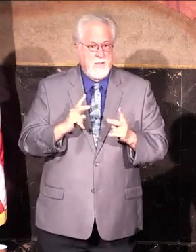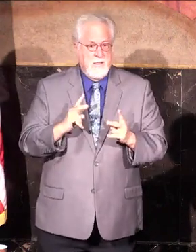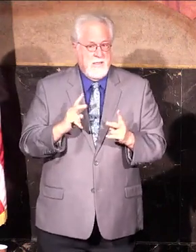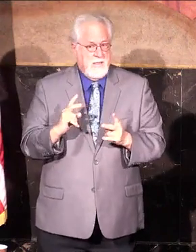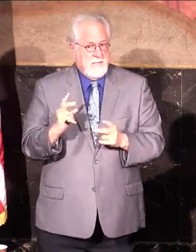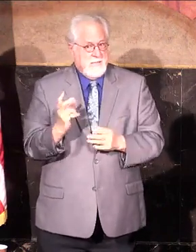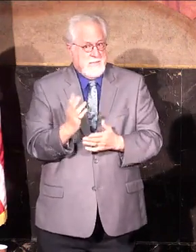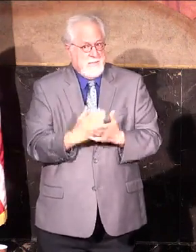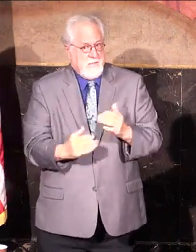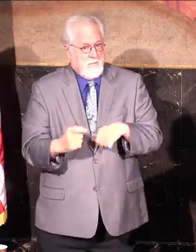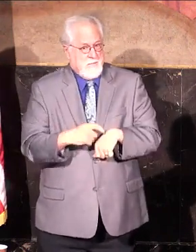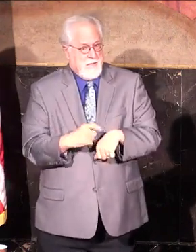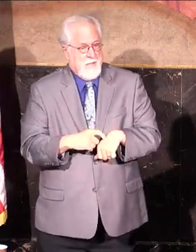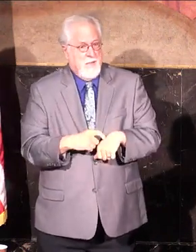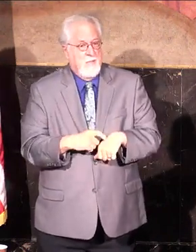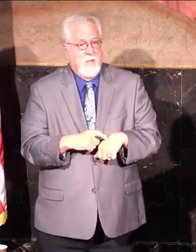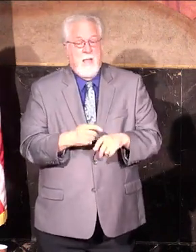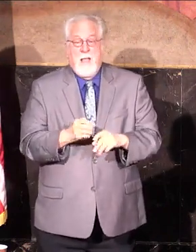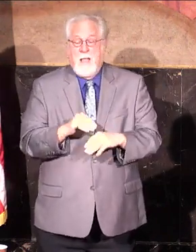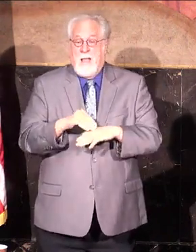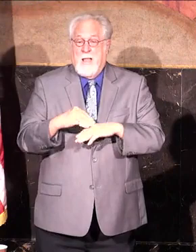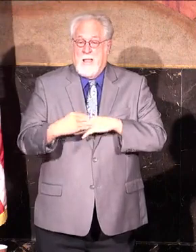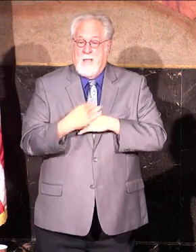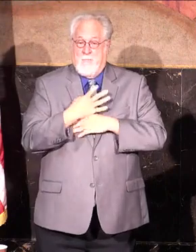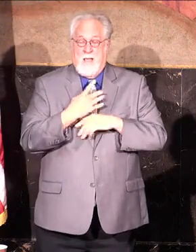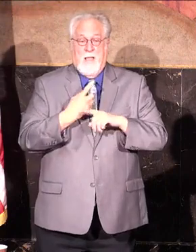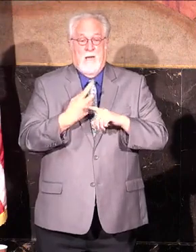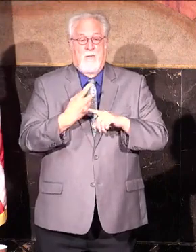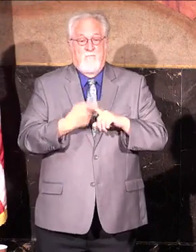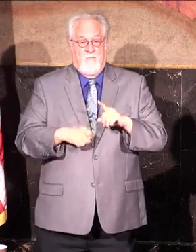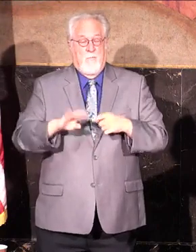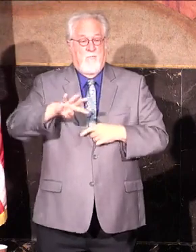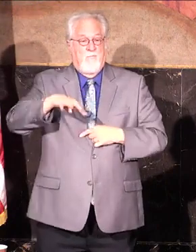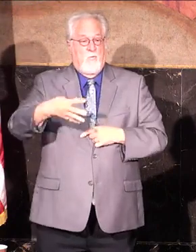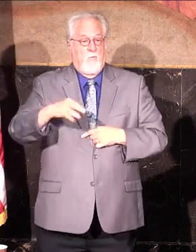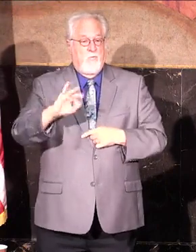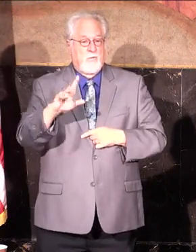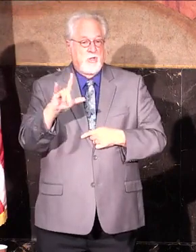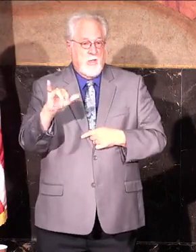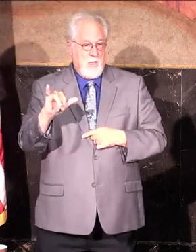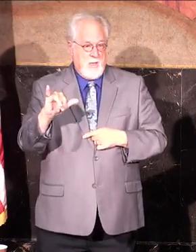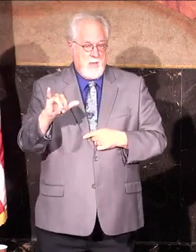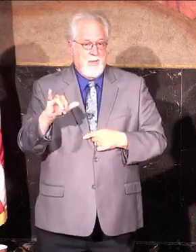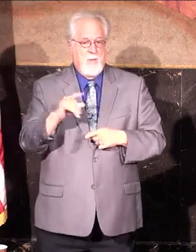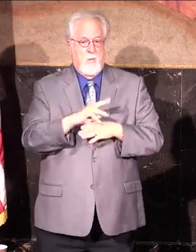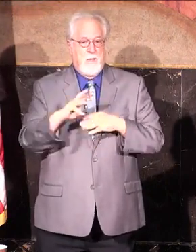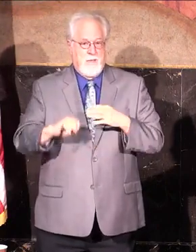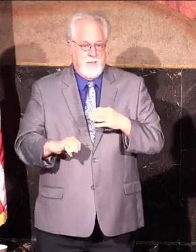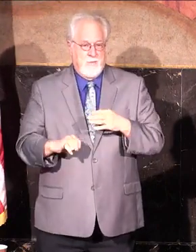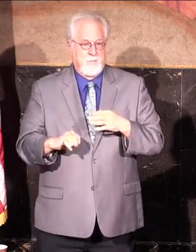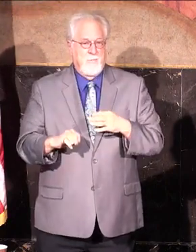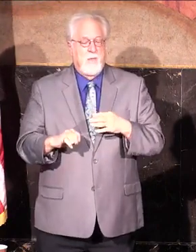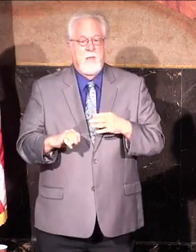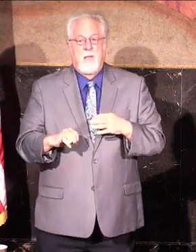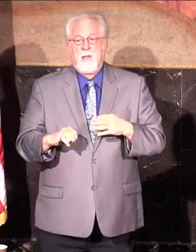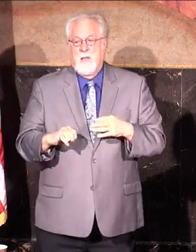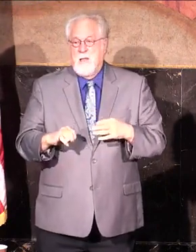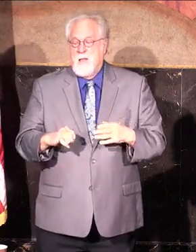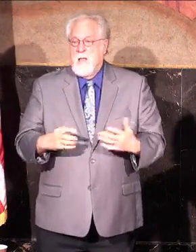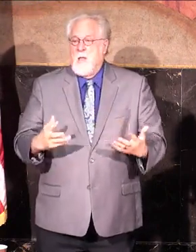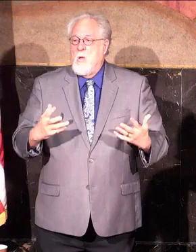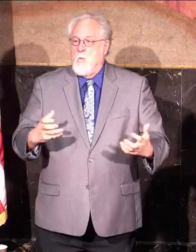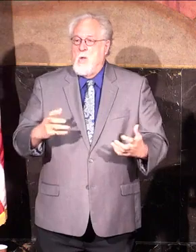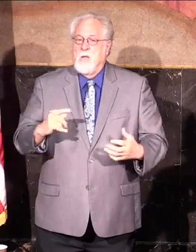I suspect, any impact to our numbers from the 4th of July weekend. And I do want